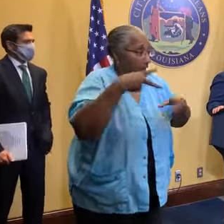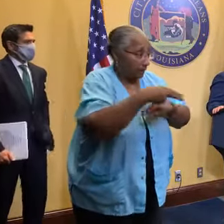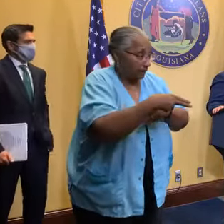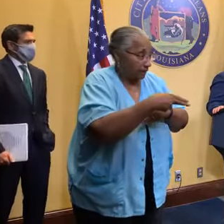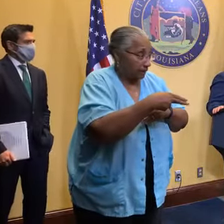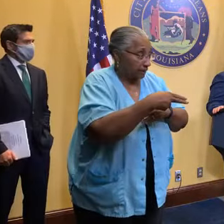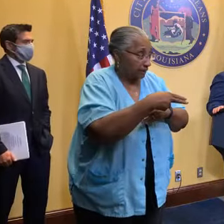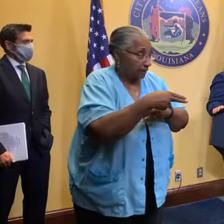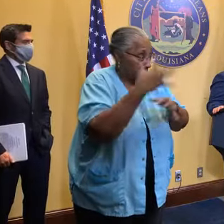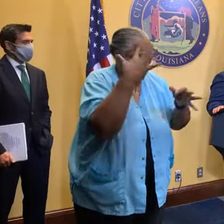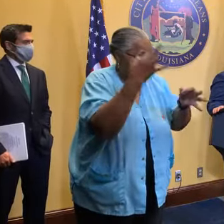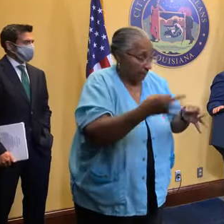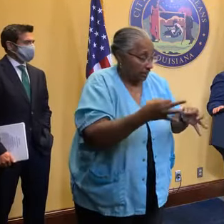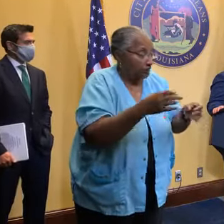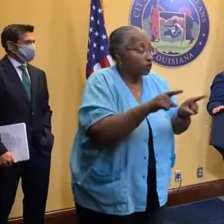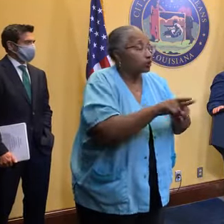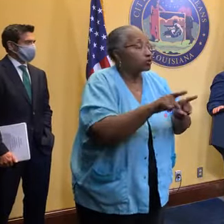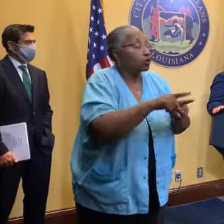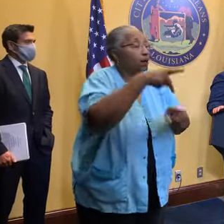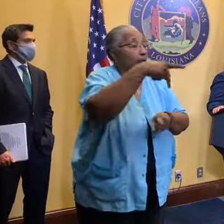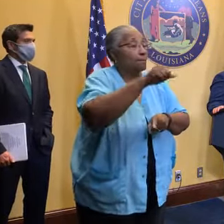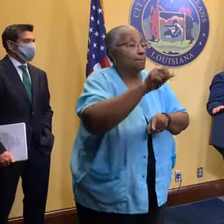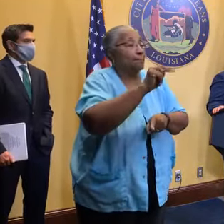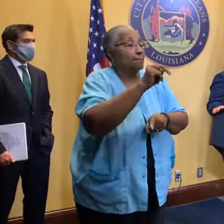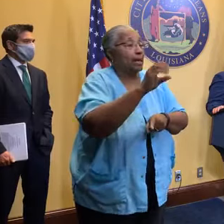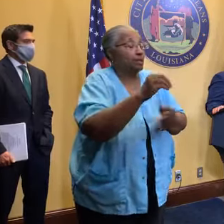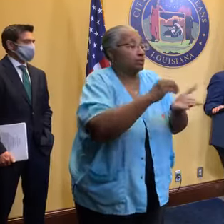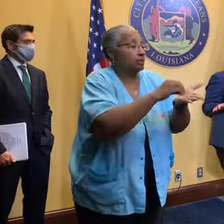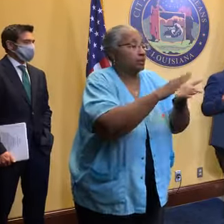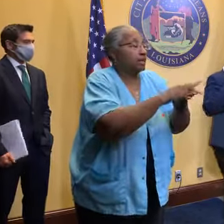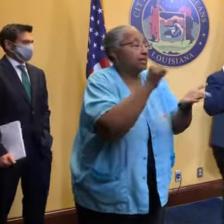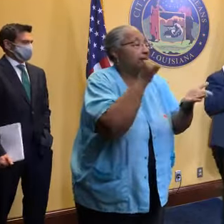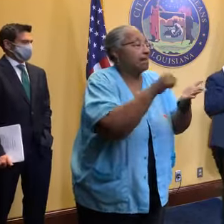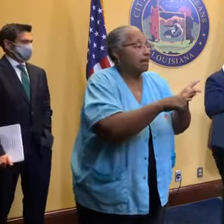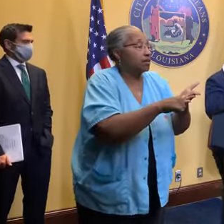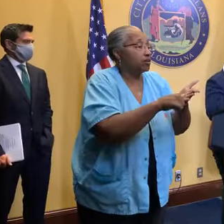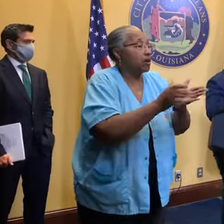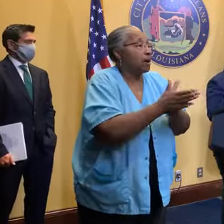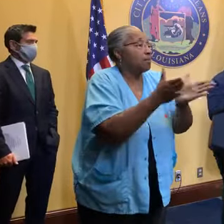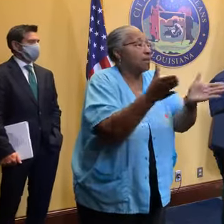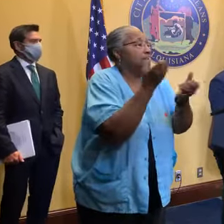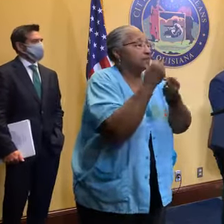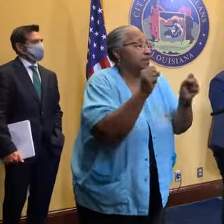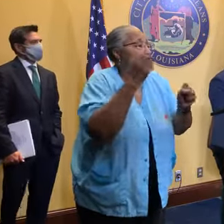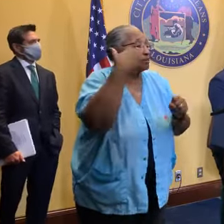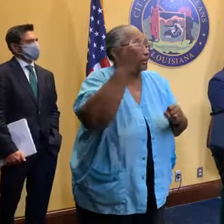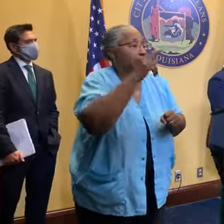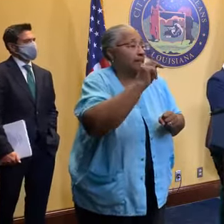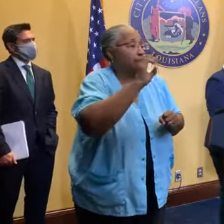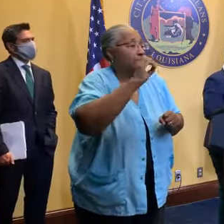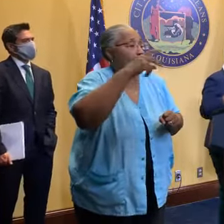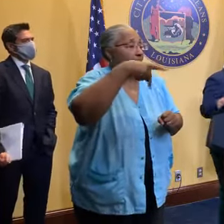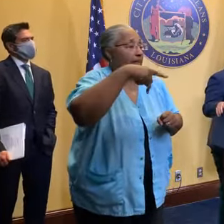make? And Pano sent out a letter saying they're concerned about public safety considering the NOPD furloughs.